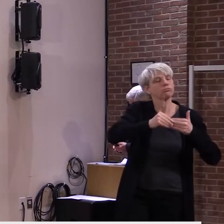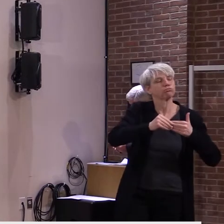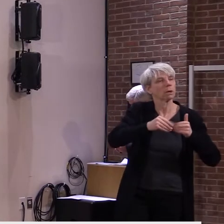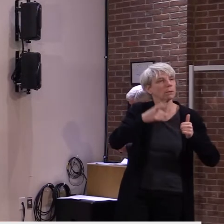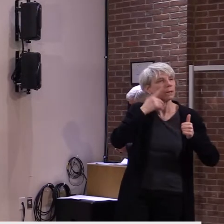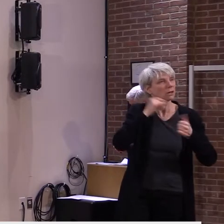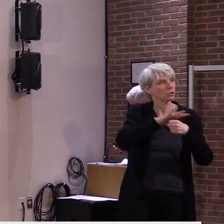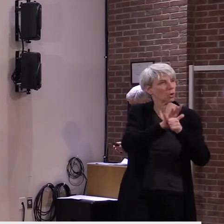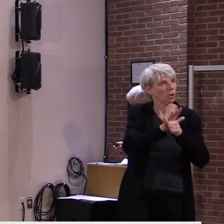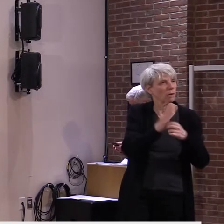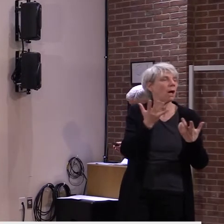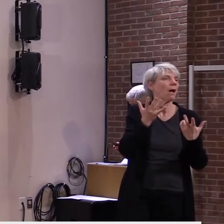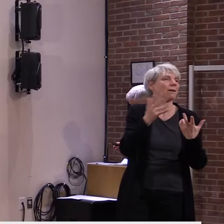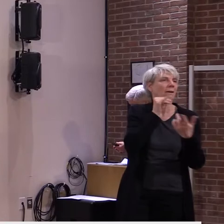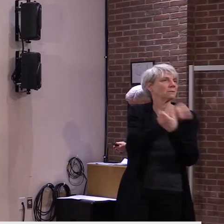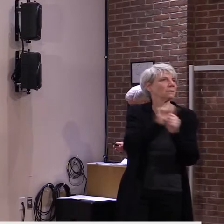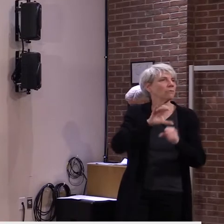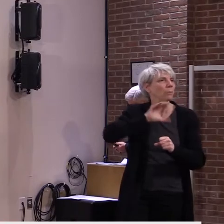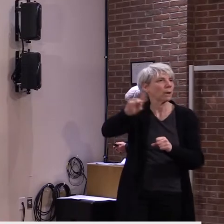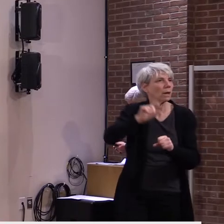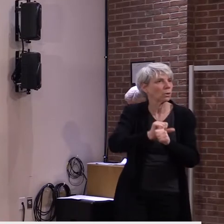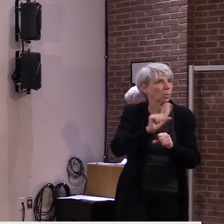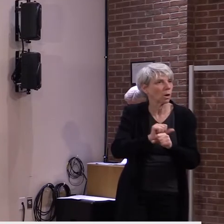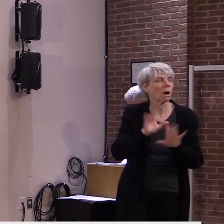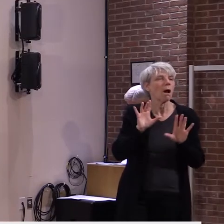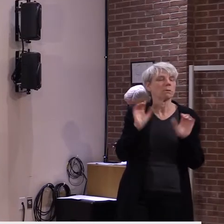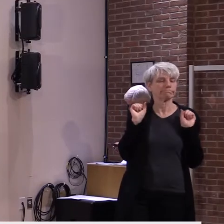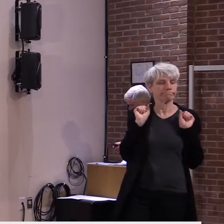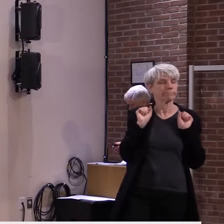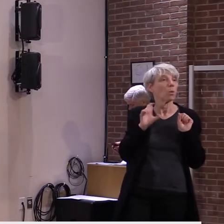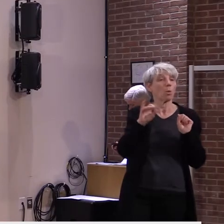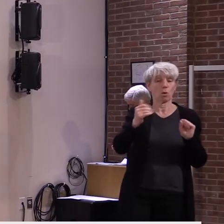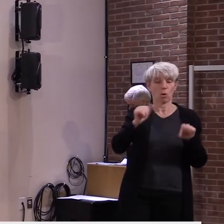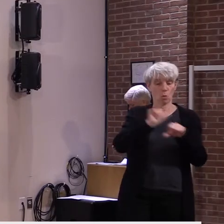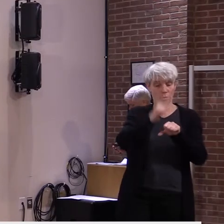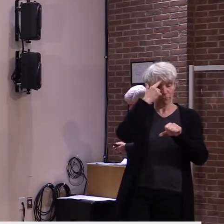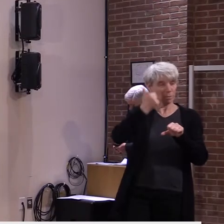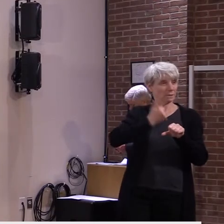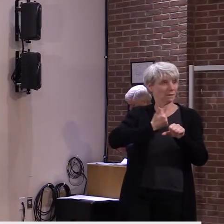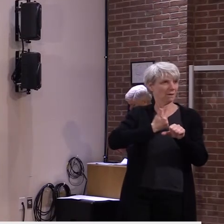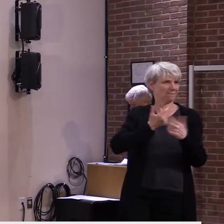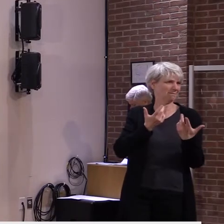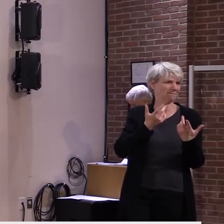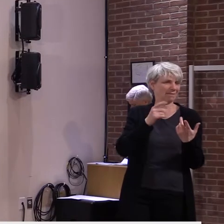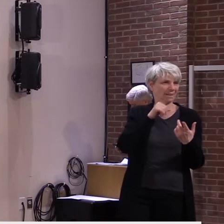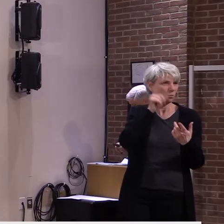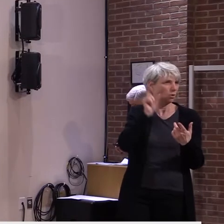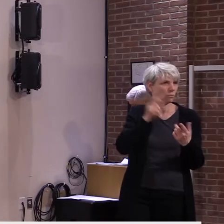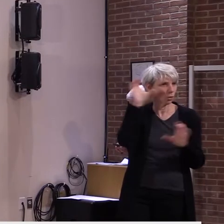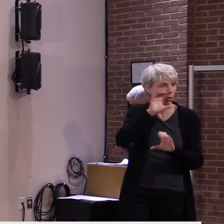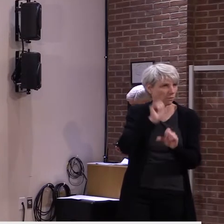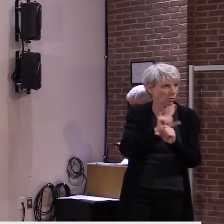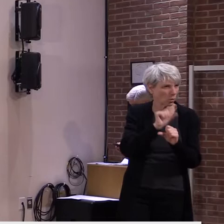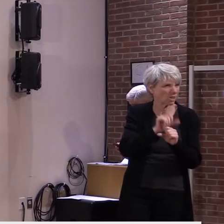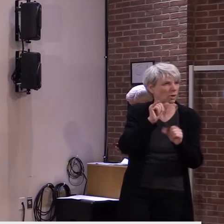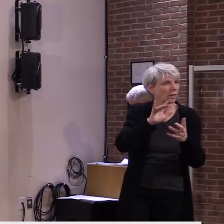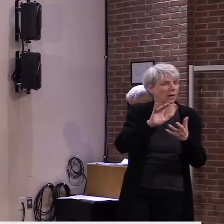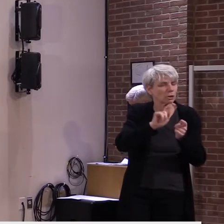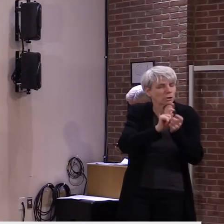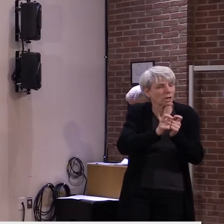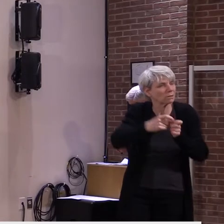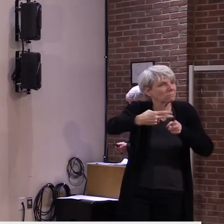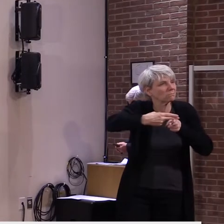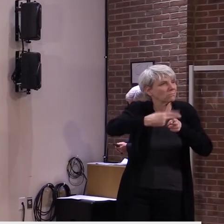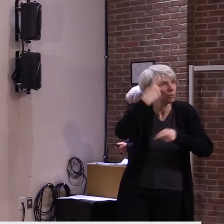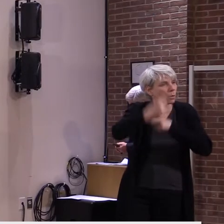circumstances that would maybe exempt somebody from conducting a work search. You know, to the work search question, it